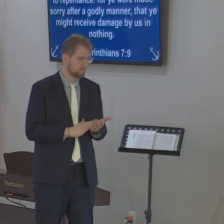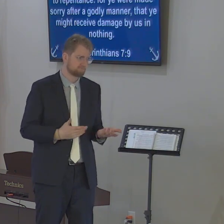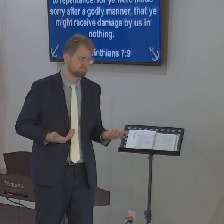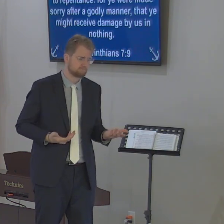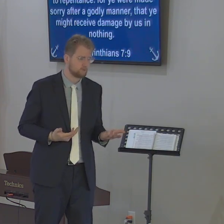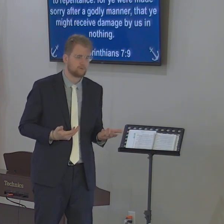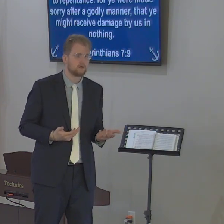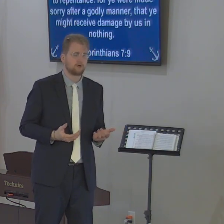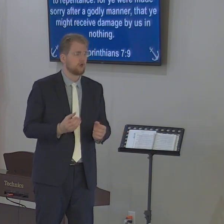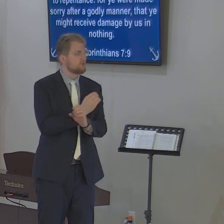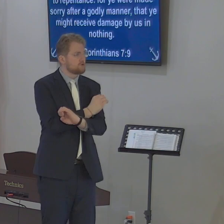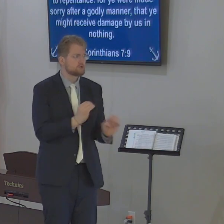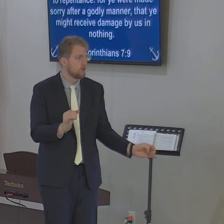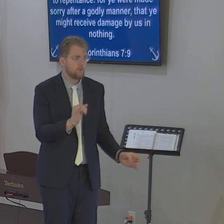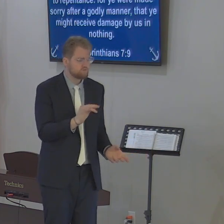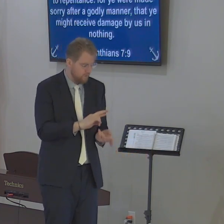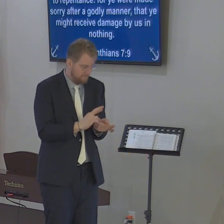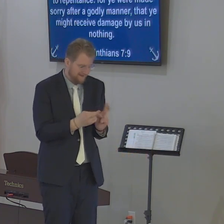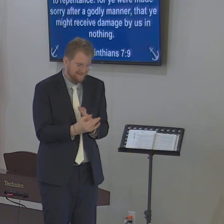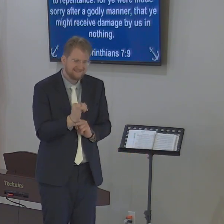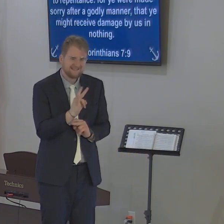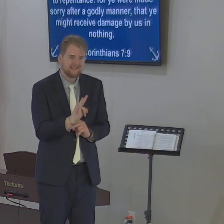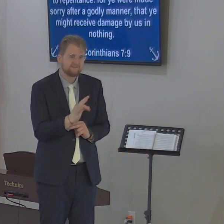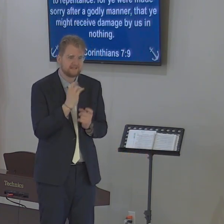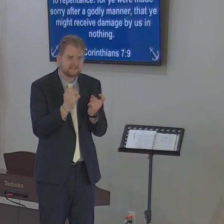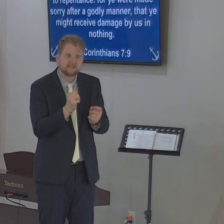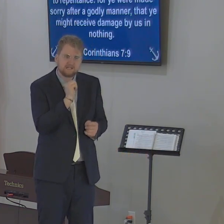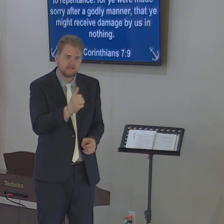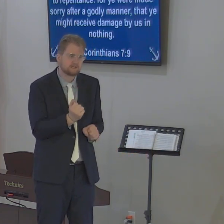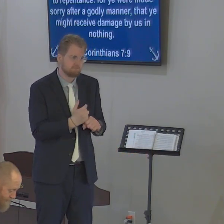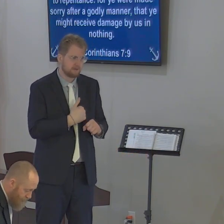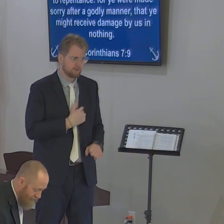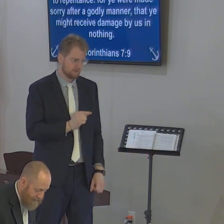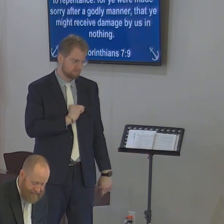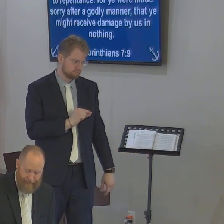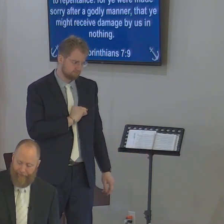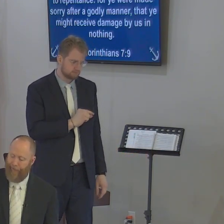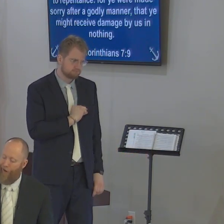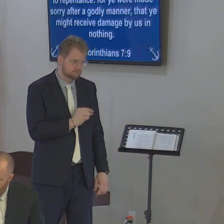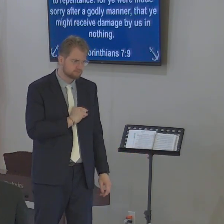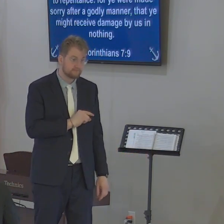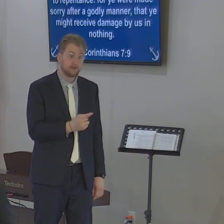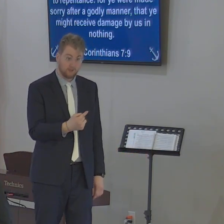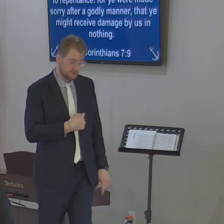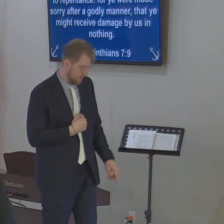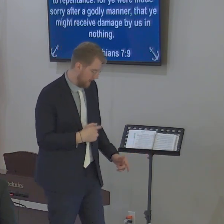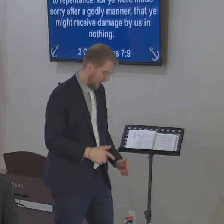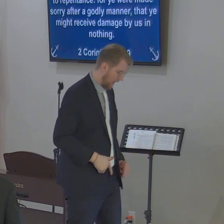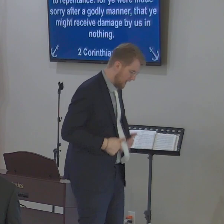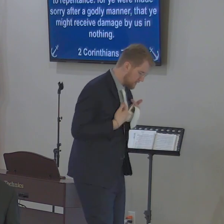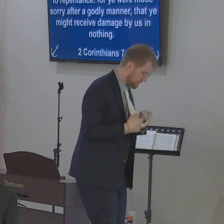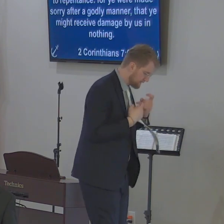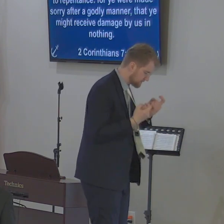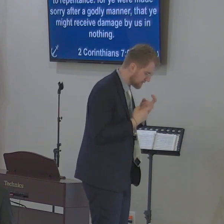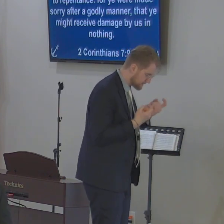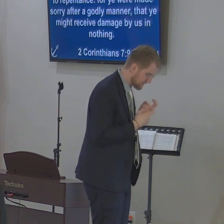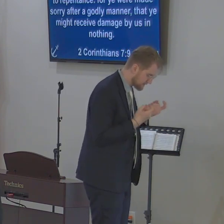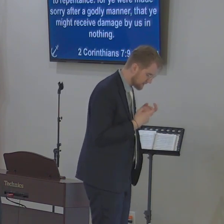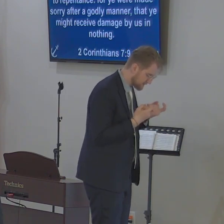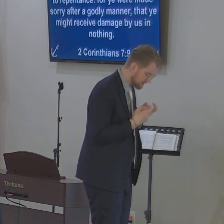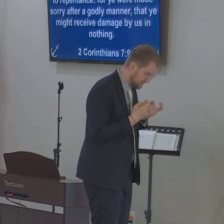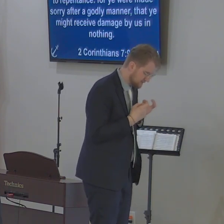There's no repentance if sin doesn't make us feel bad. You with me? If I live in sin and then I get caught in something, like, oh, I'm sorry, and